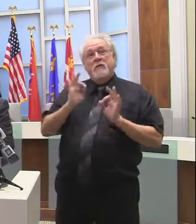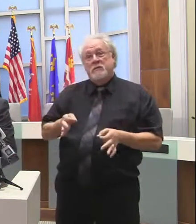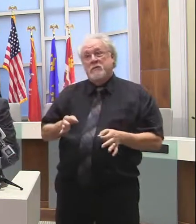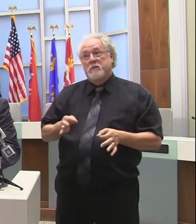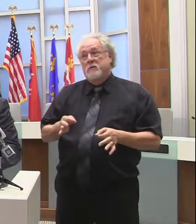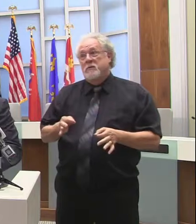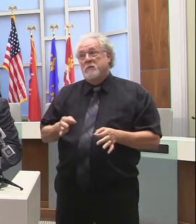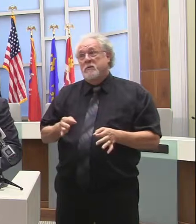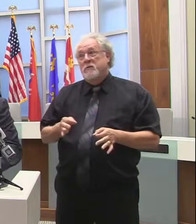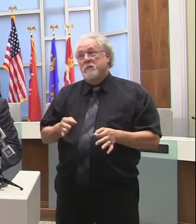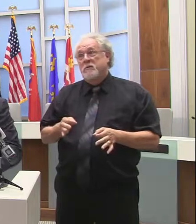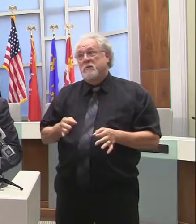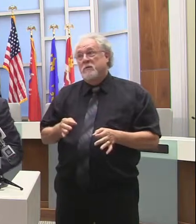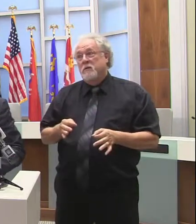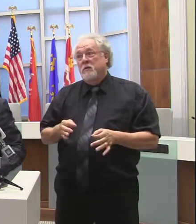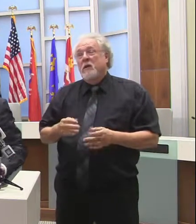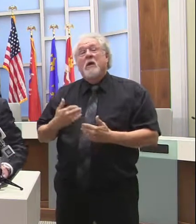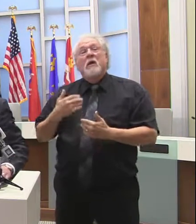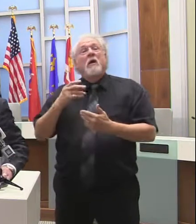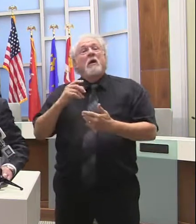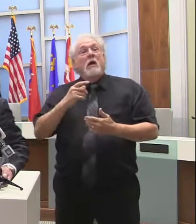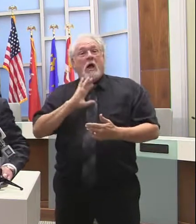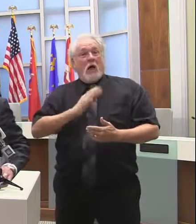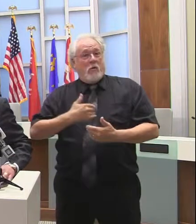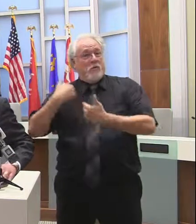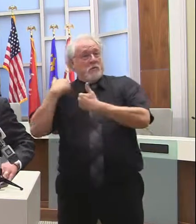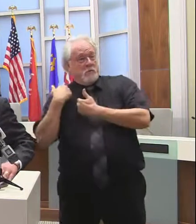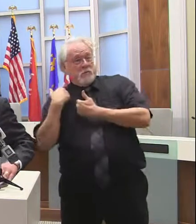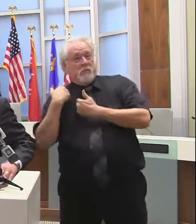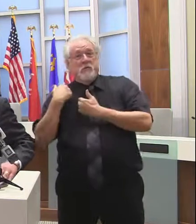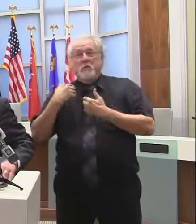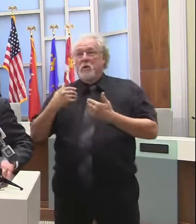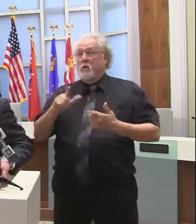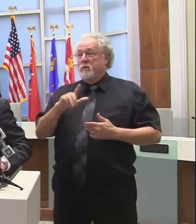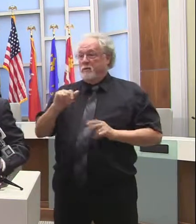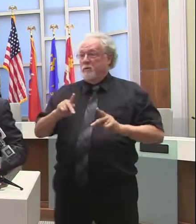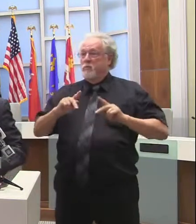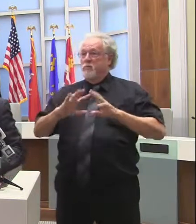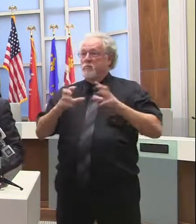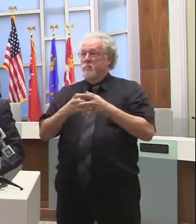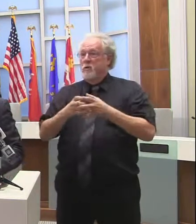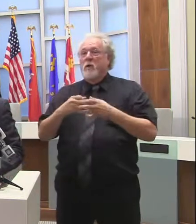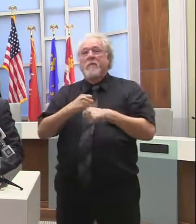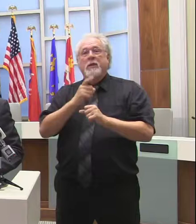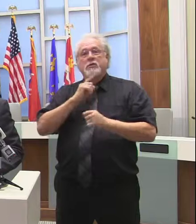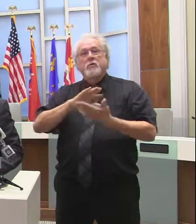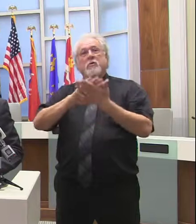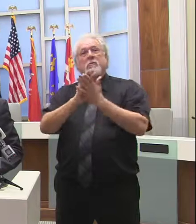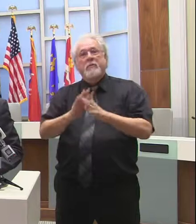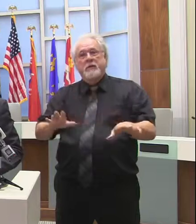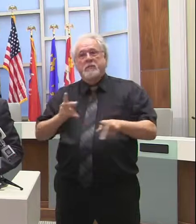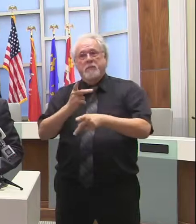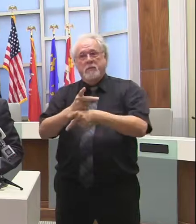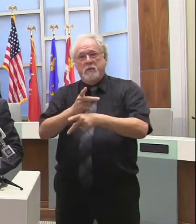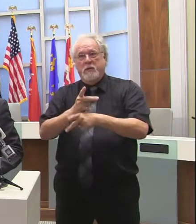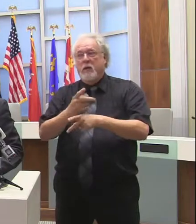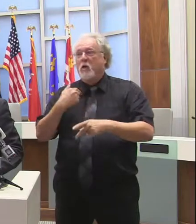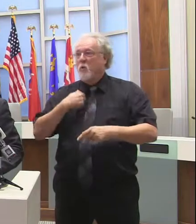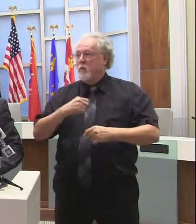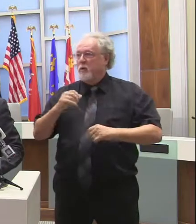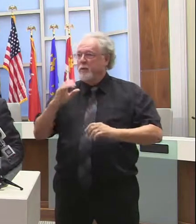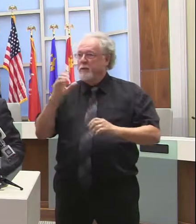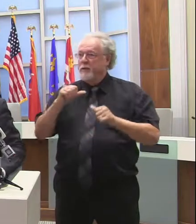today, it is incumbent upon us here as Louisianans to pull together to assure peace is maintained as we continue to